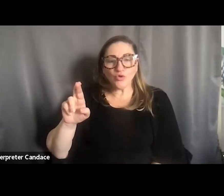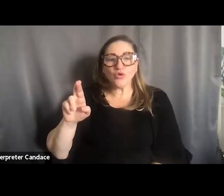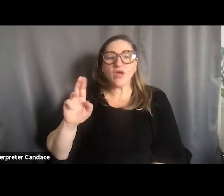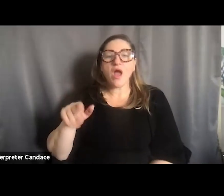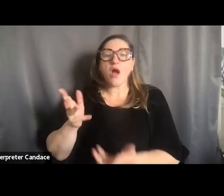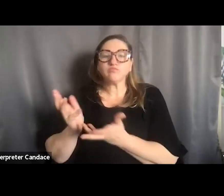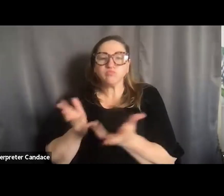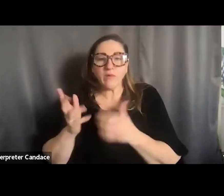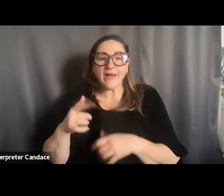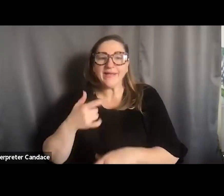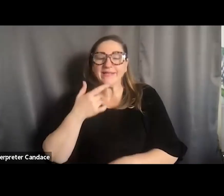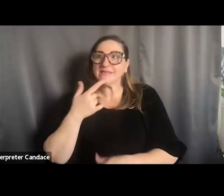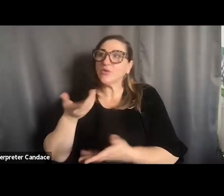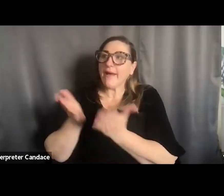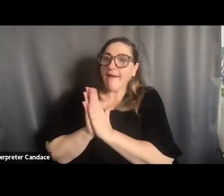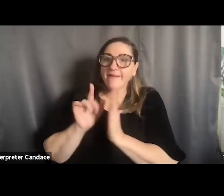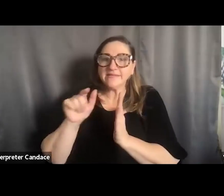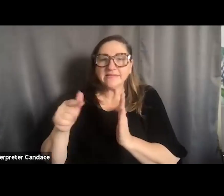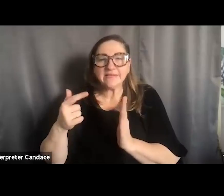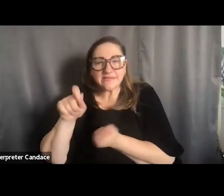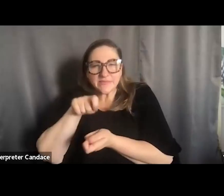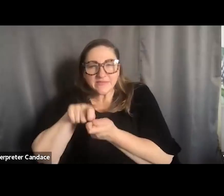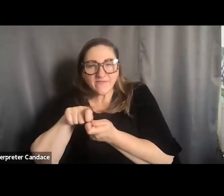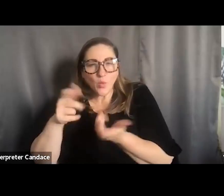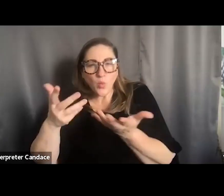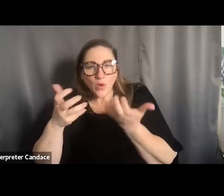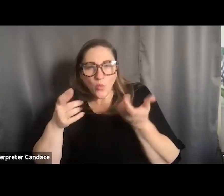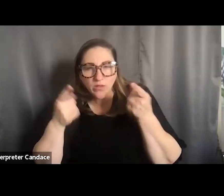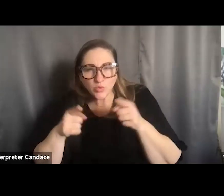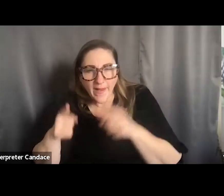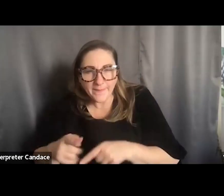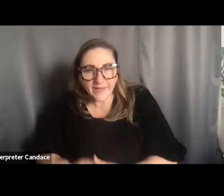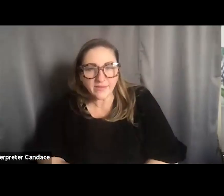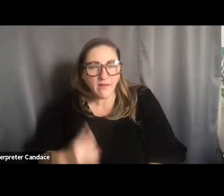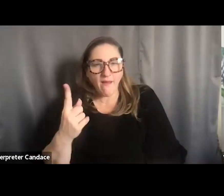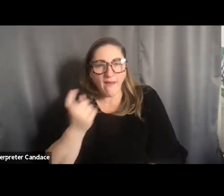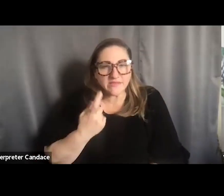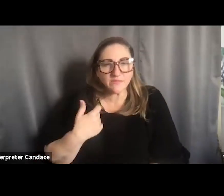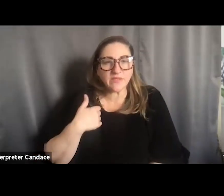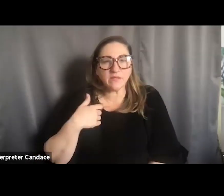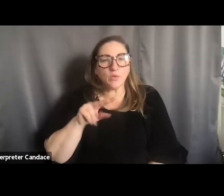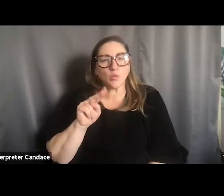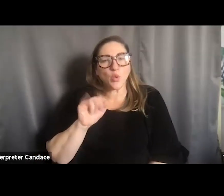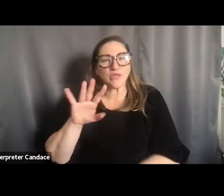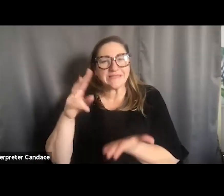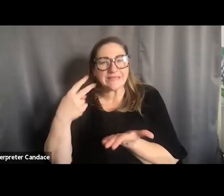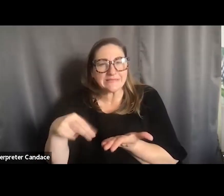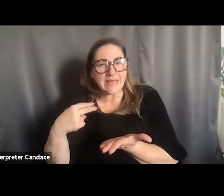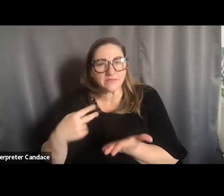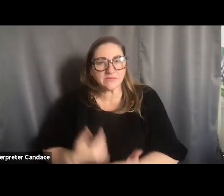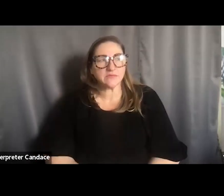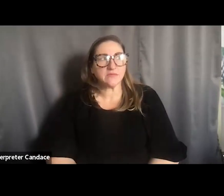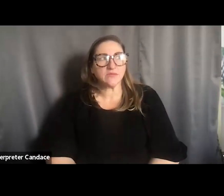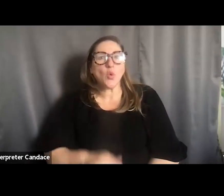Our New York City dance. Who do we want to be? How radical do we have